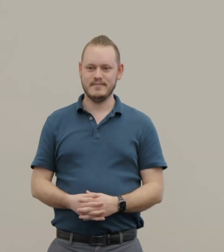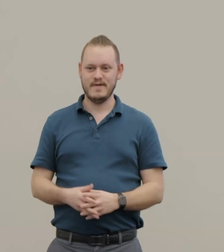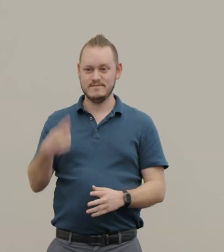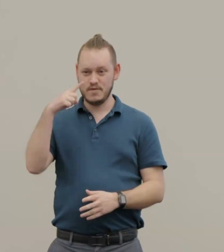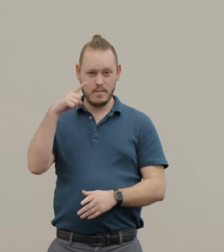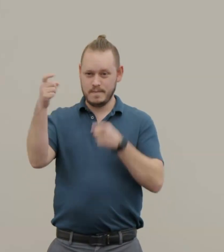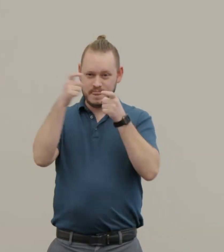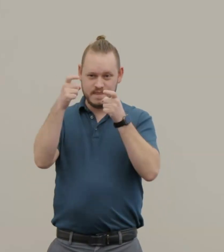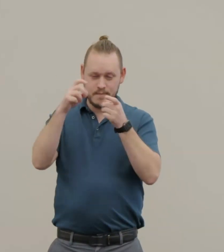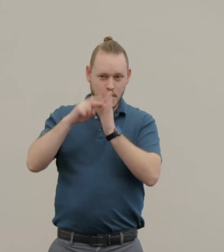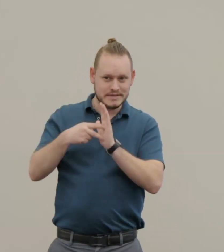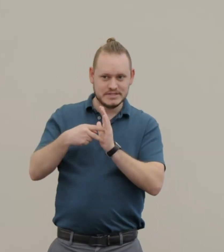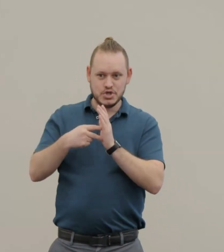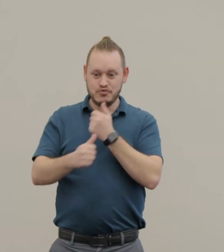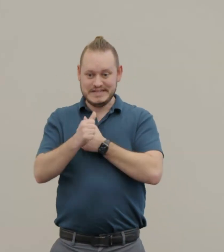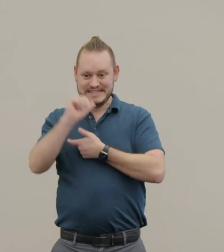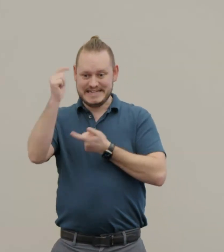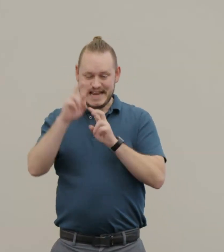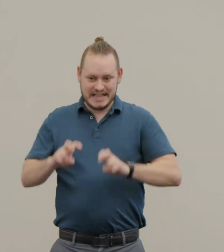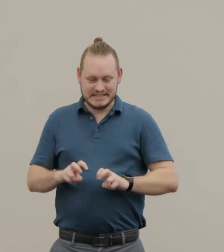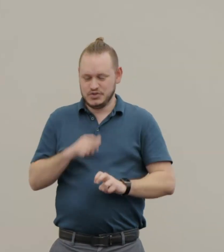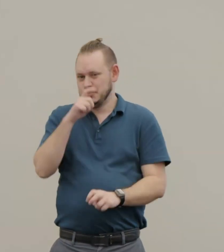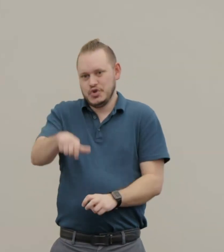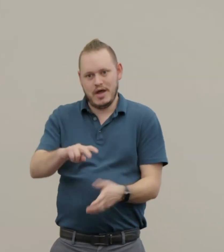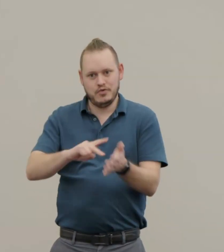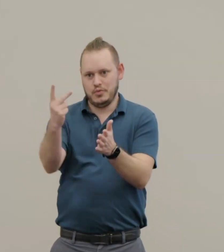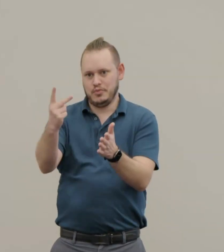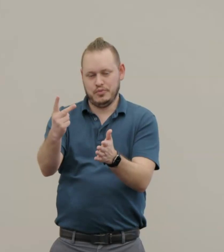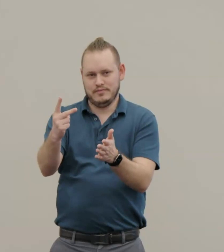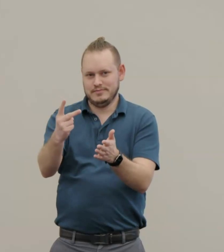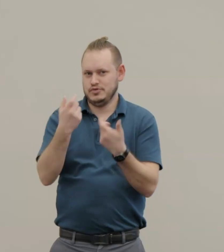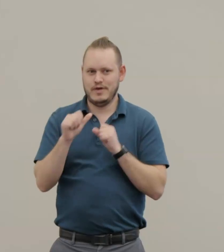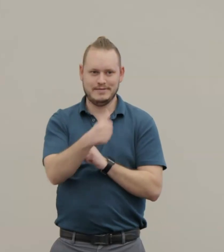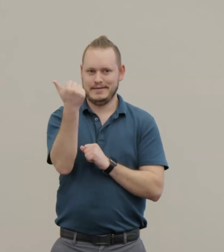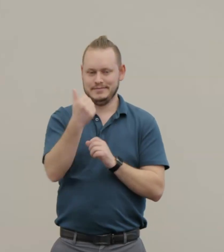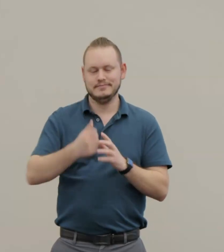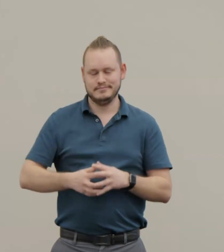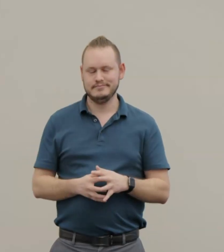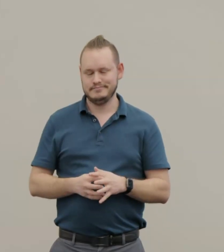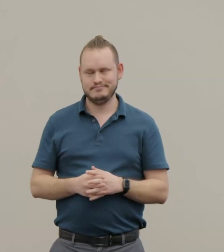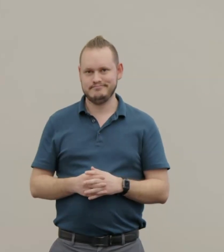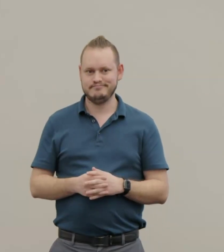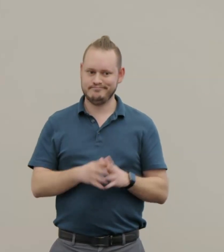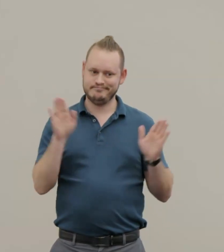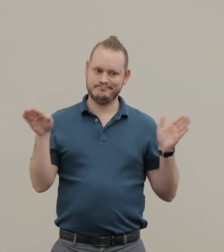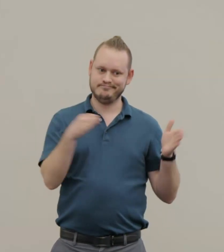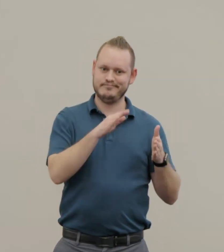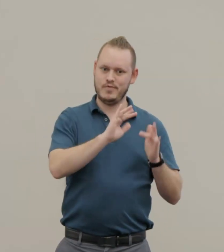management purposes and risk analysis, you should not do that. Try something else. Go for the web